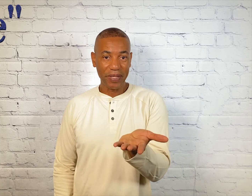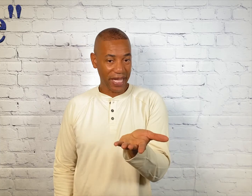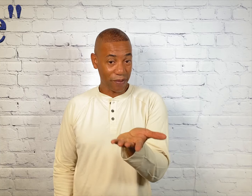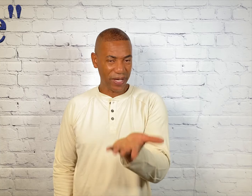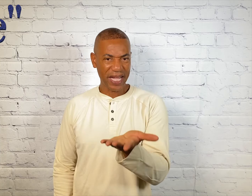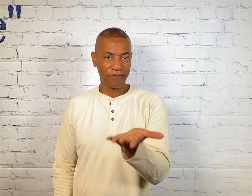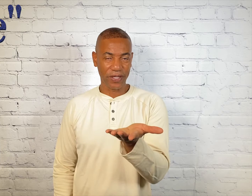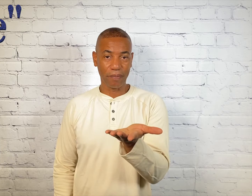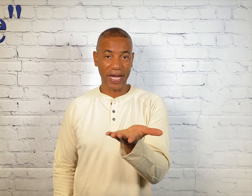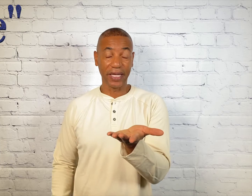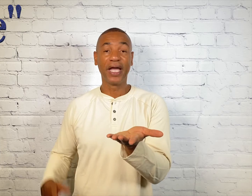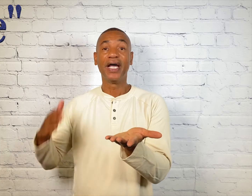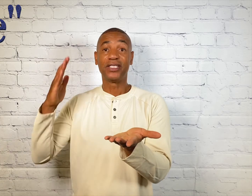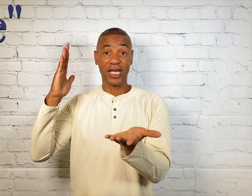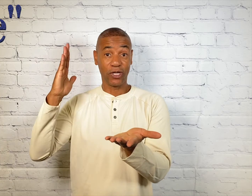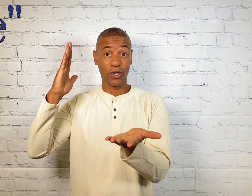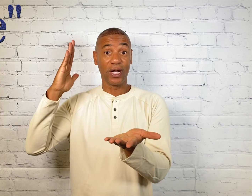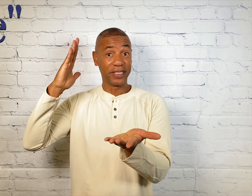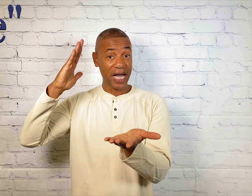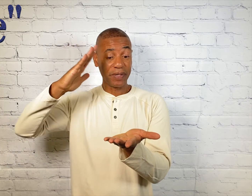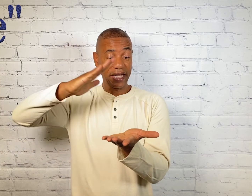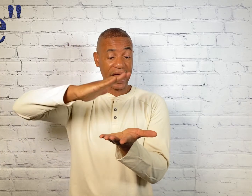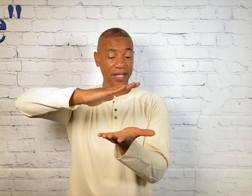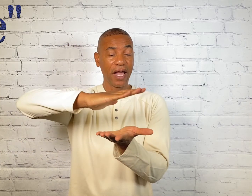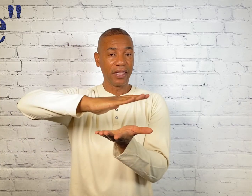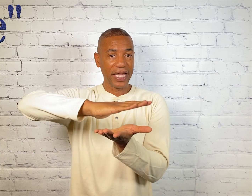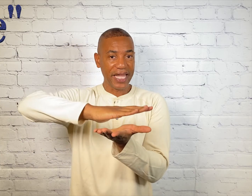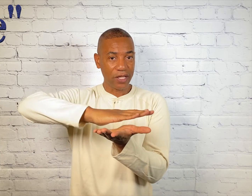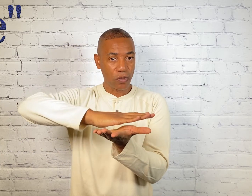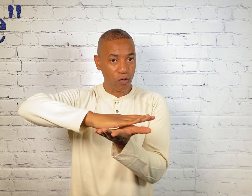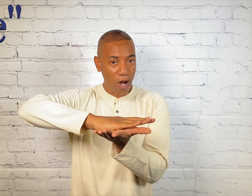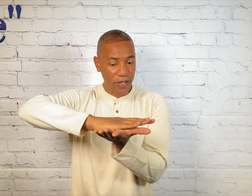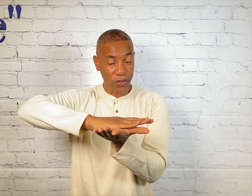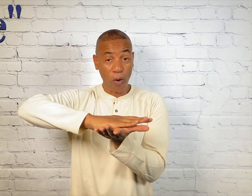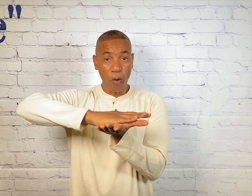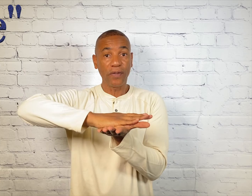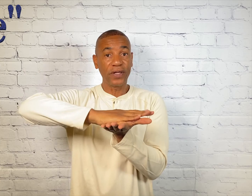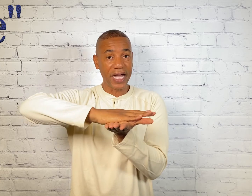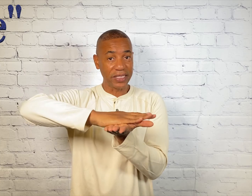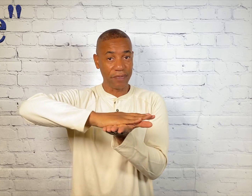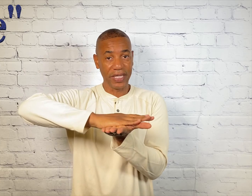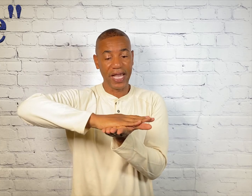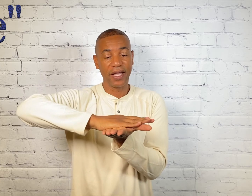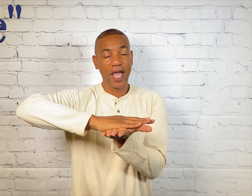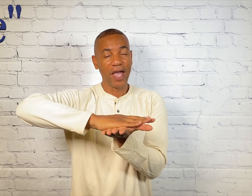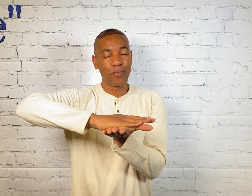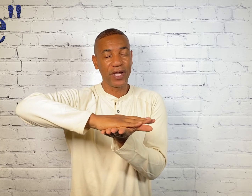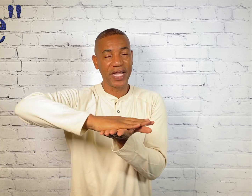hand, bring that in front of the body, take your dominant hand, lay that crossed on the non-dominant hand, and bring that